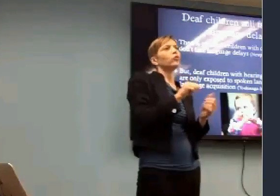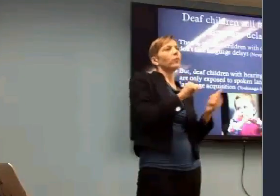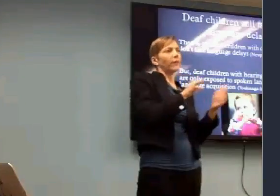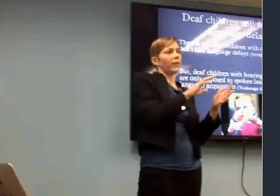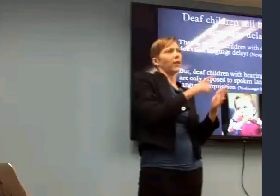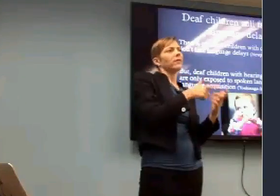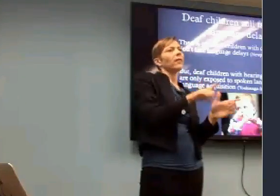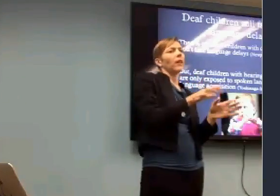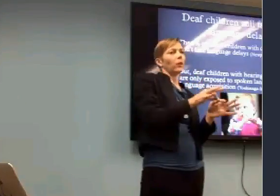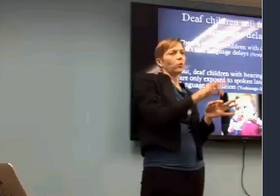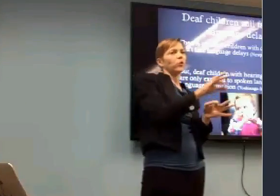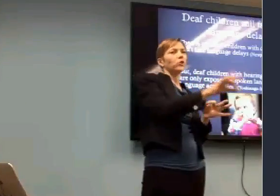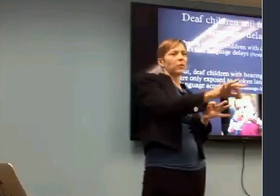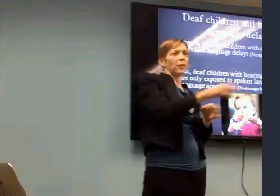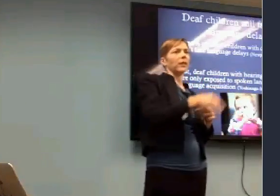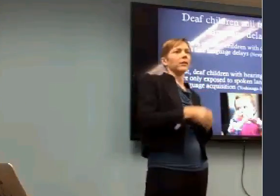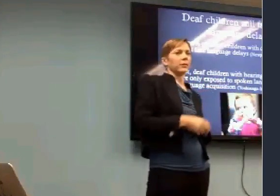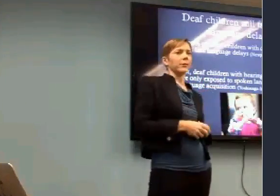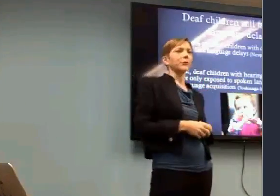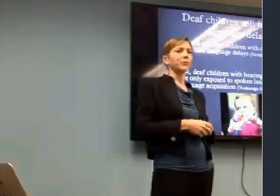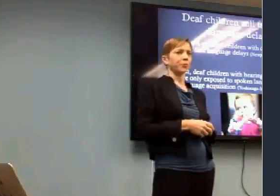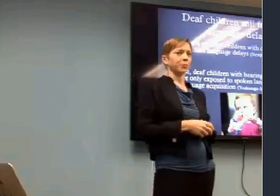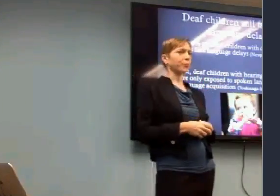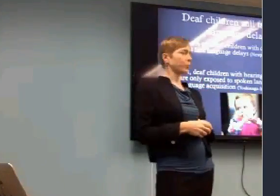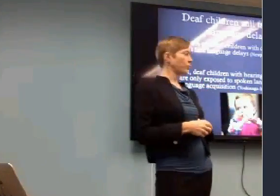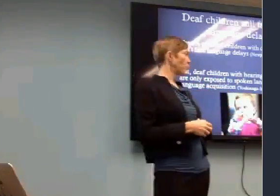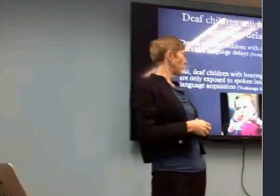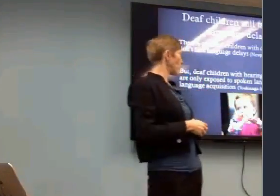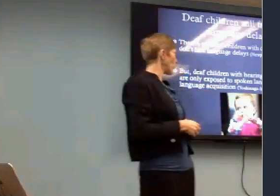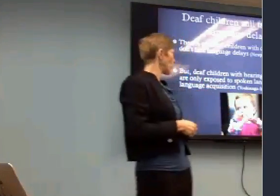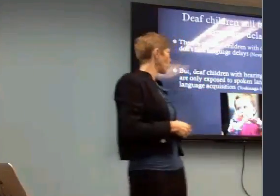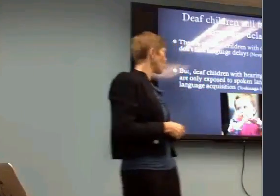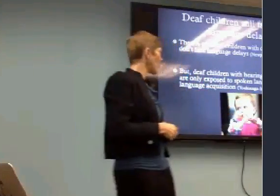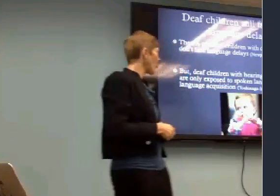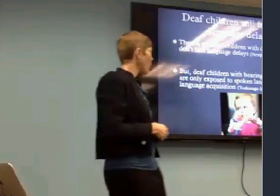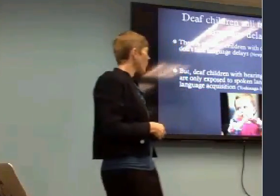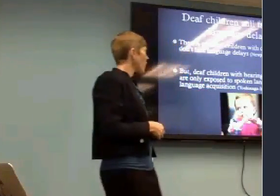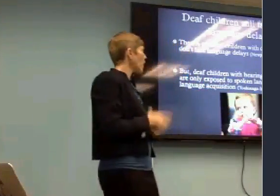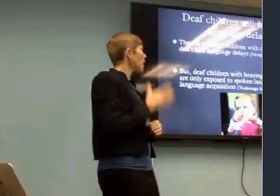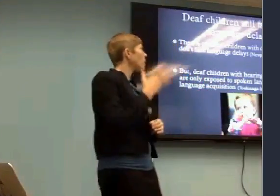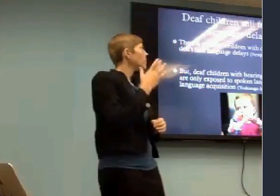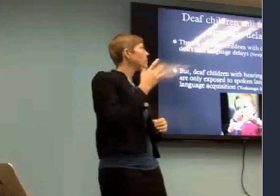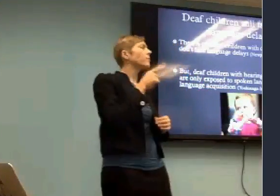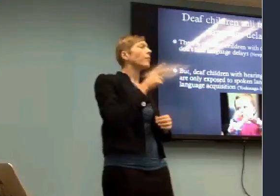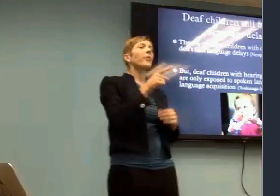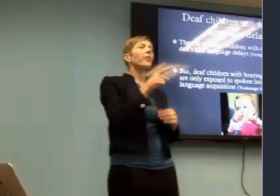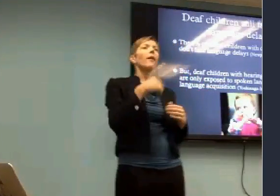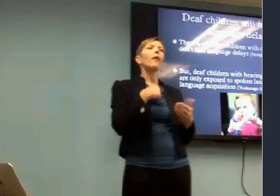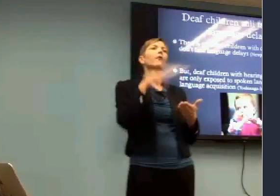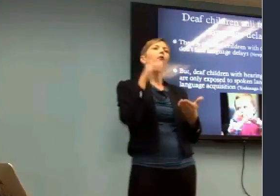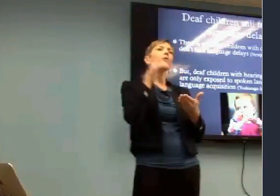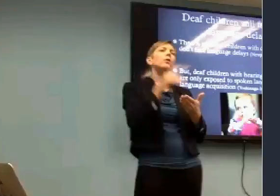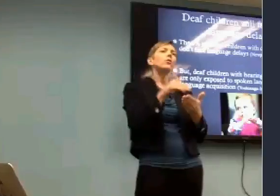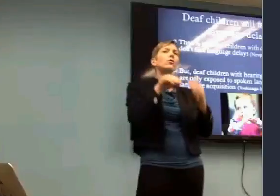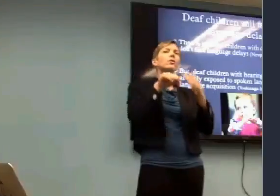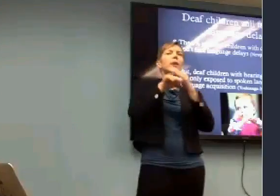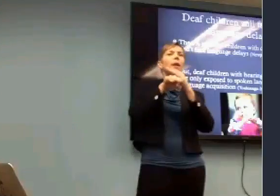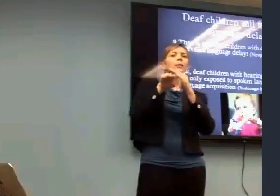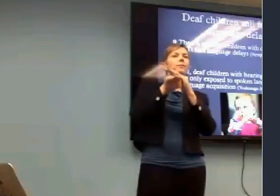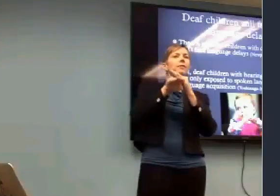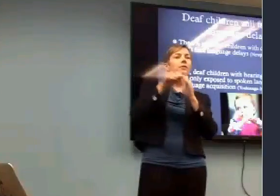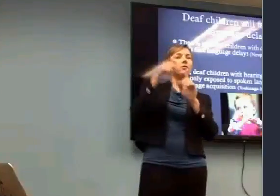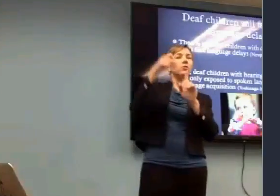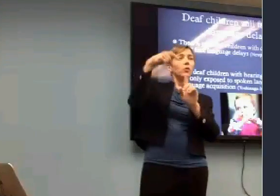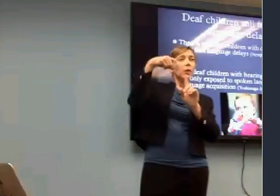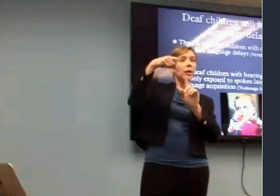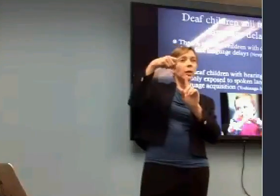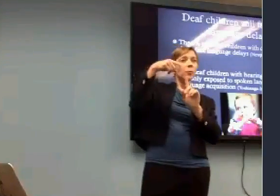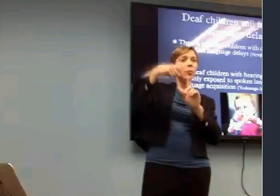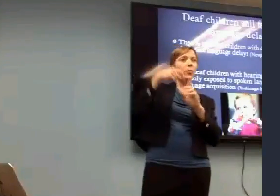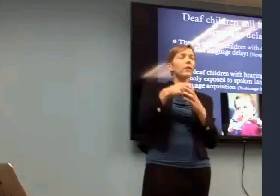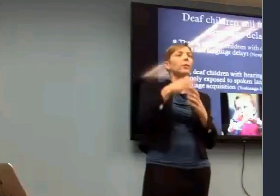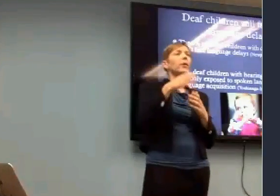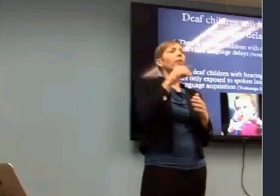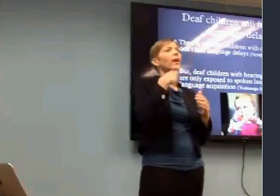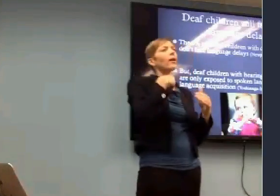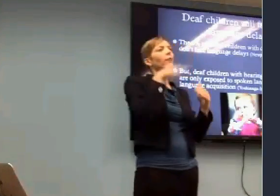spoken language, all of these children do face language delays in their acquisition of language. They are